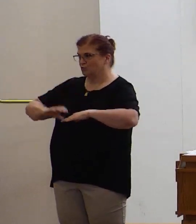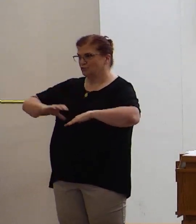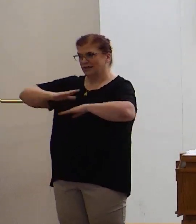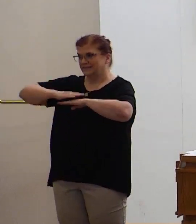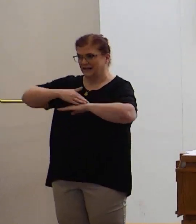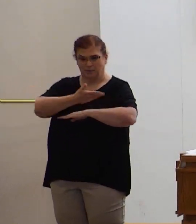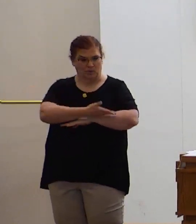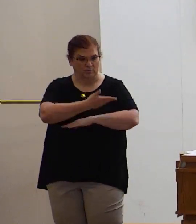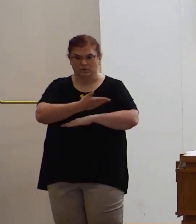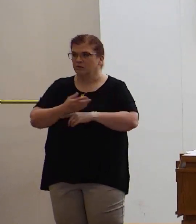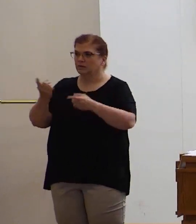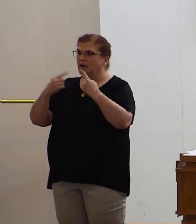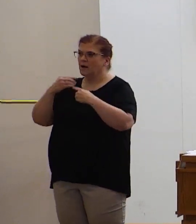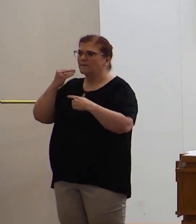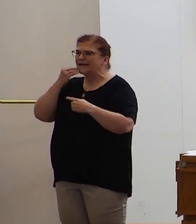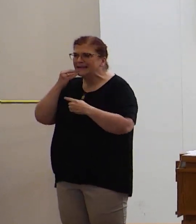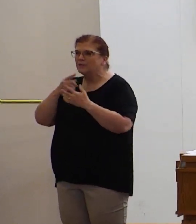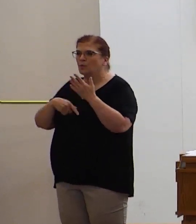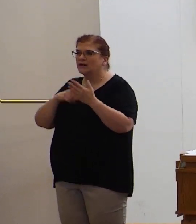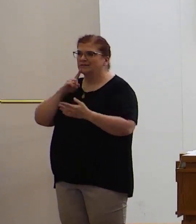come and eat what is good.